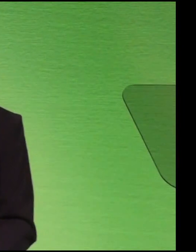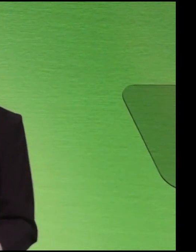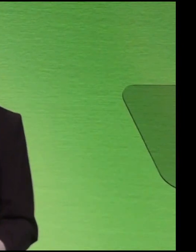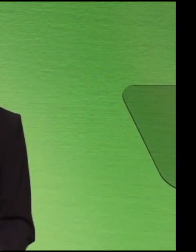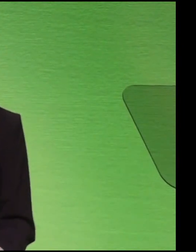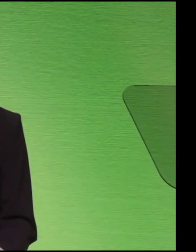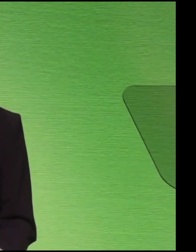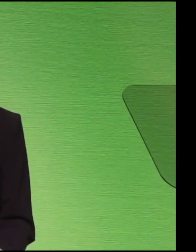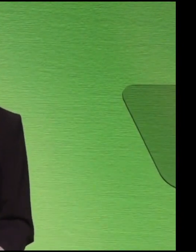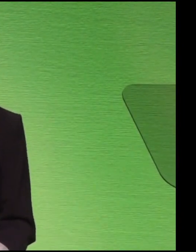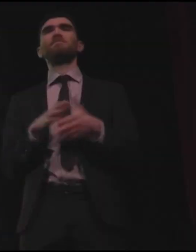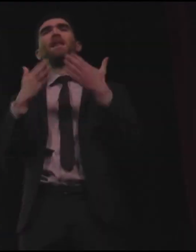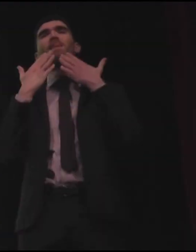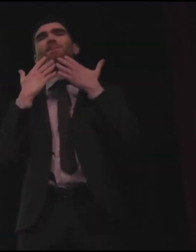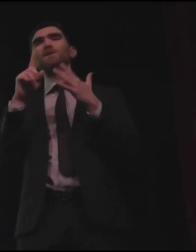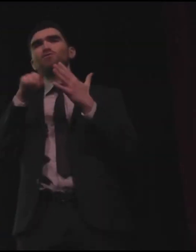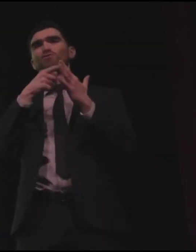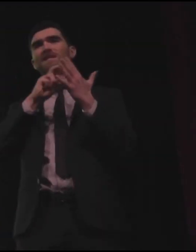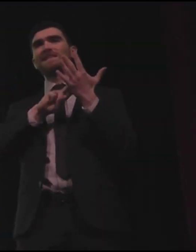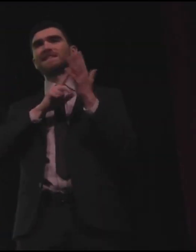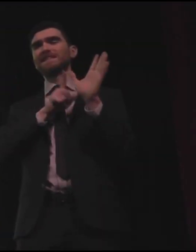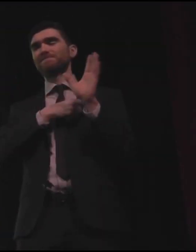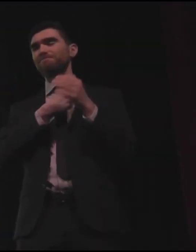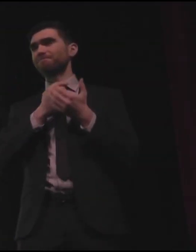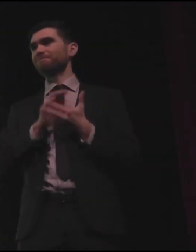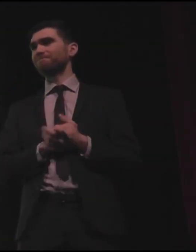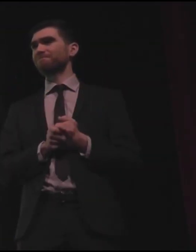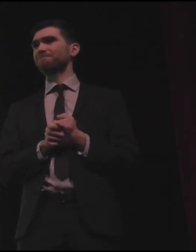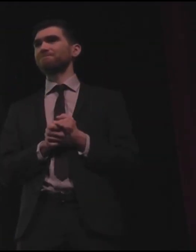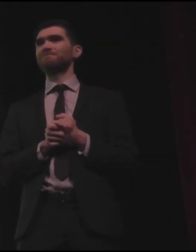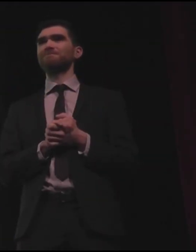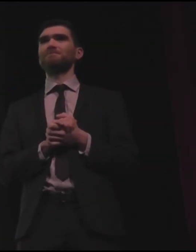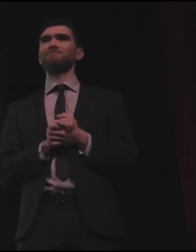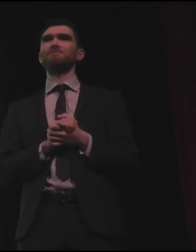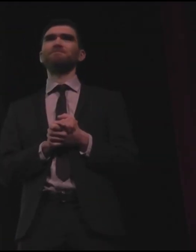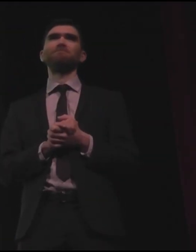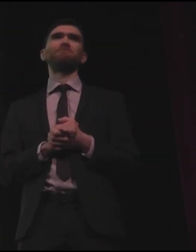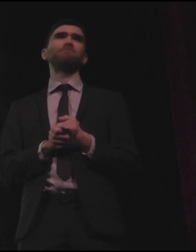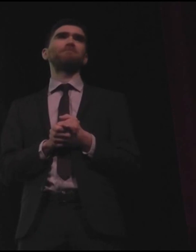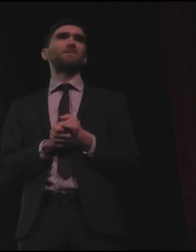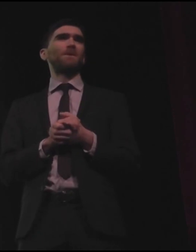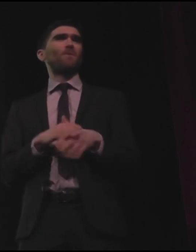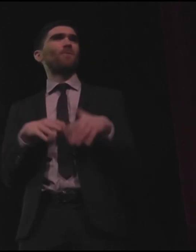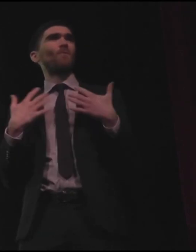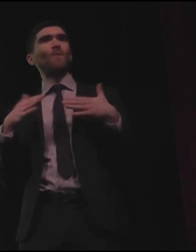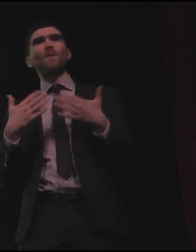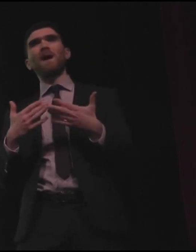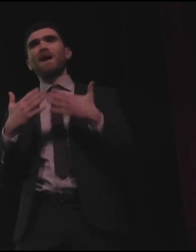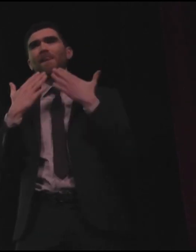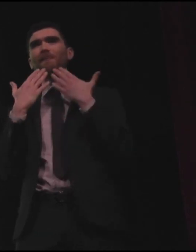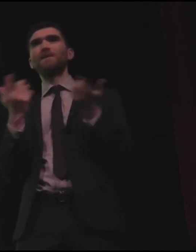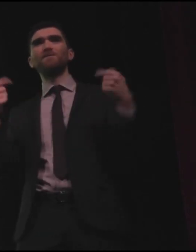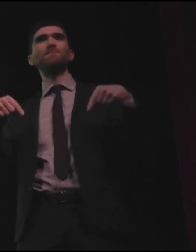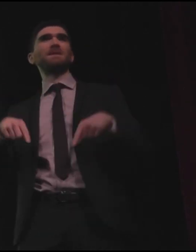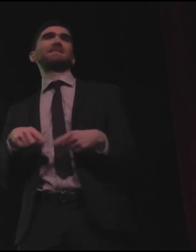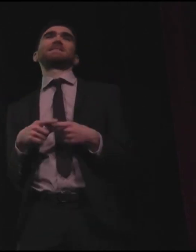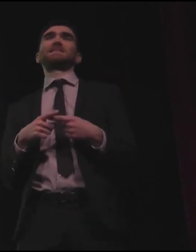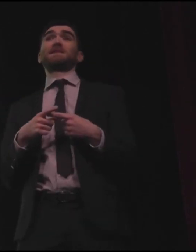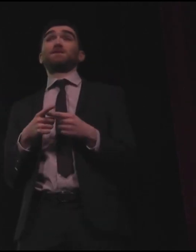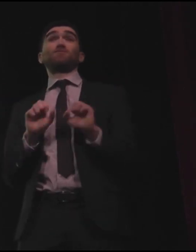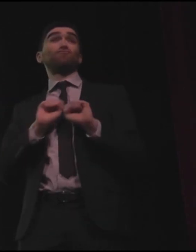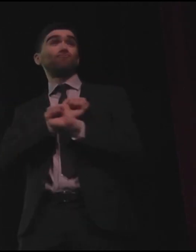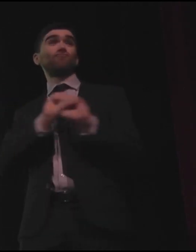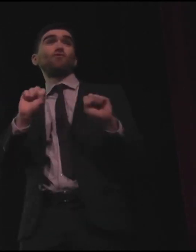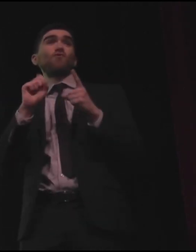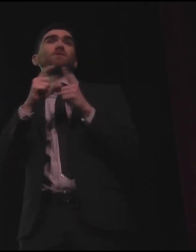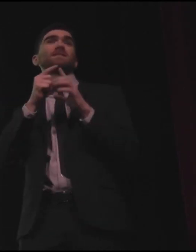It's a great privilege to be here as your deputy leader at the biggest conference this party has ever seen.